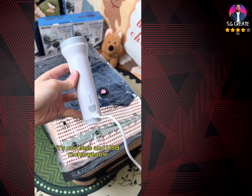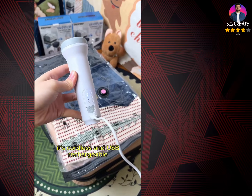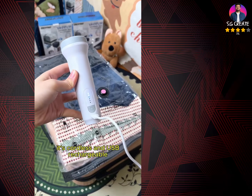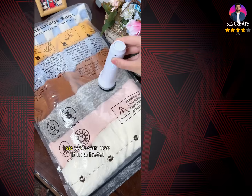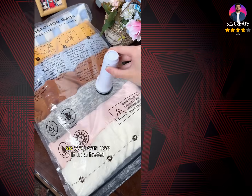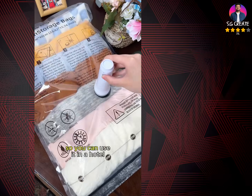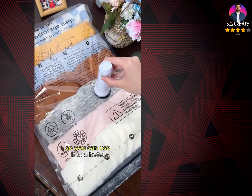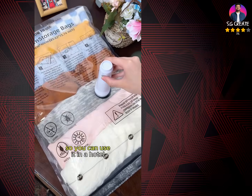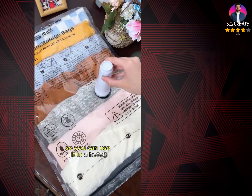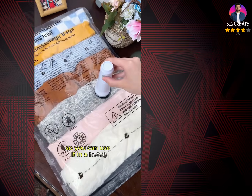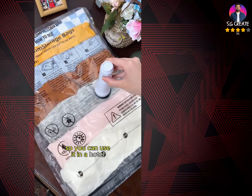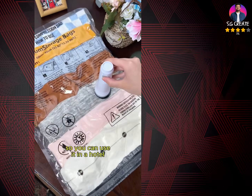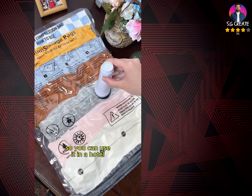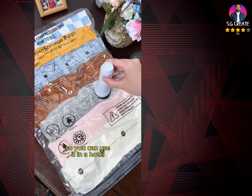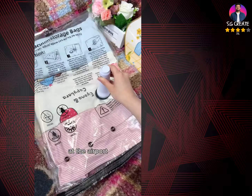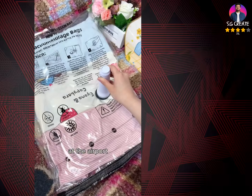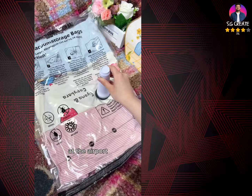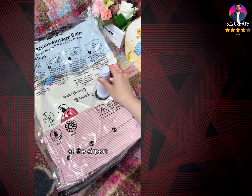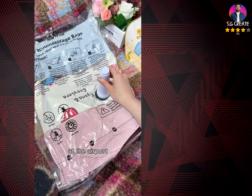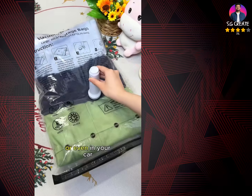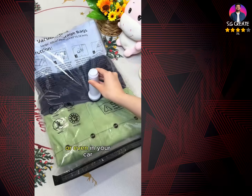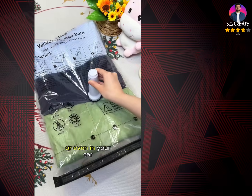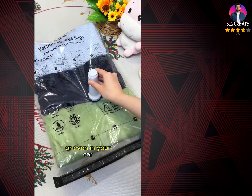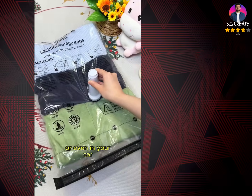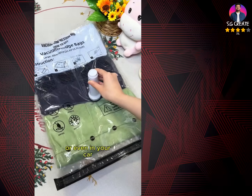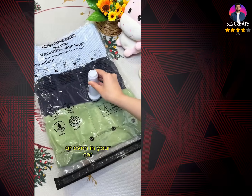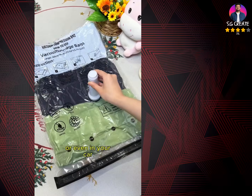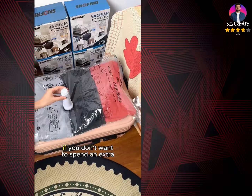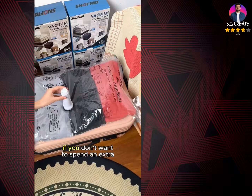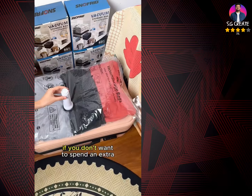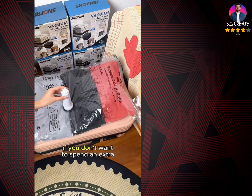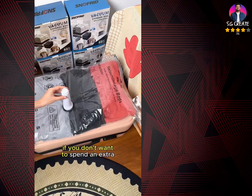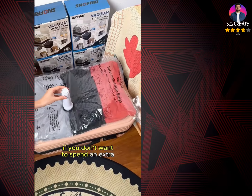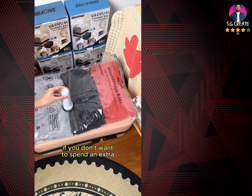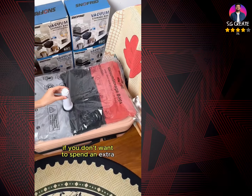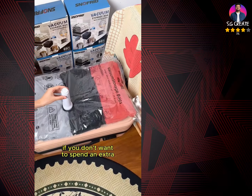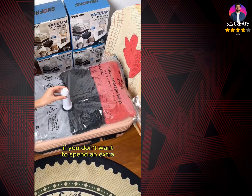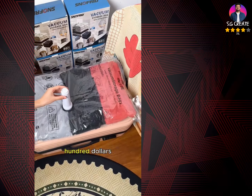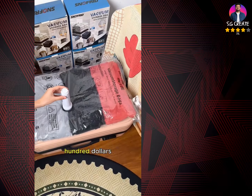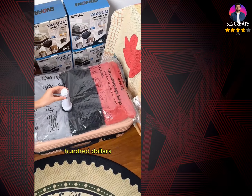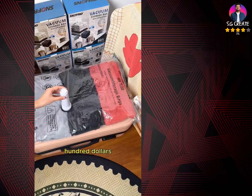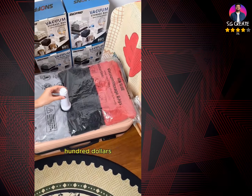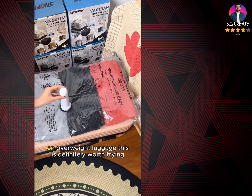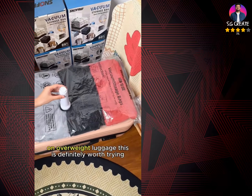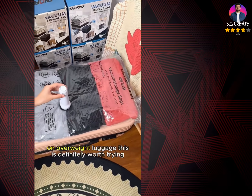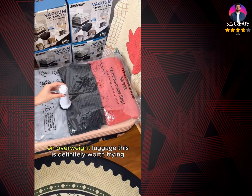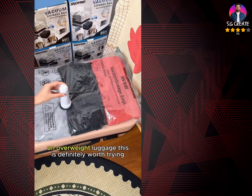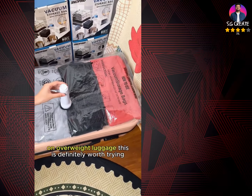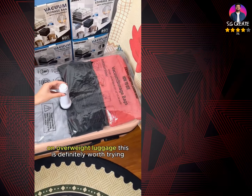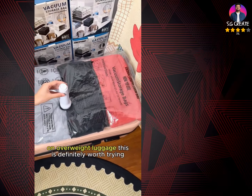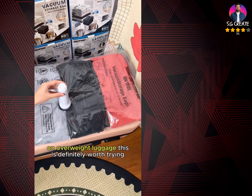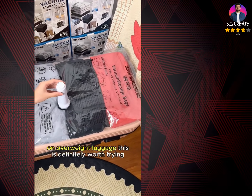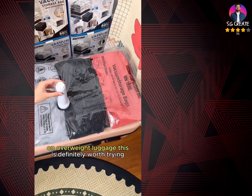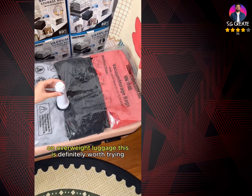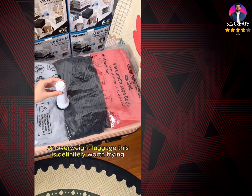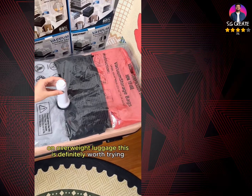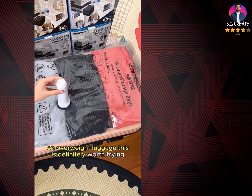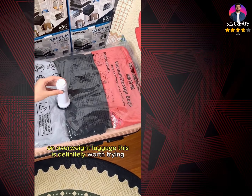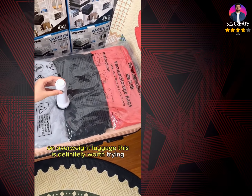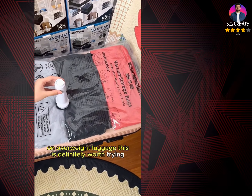the act of so you can use it packing in a becomes hotel, at the ritual of airport, or even preparation in your rather car. than a If frantic you don't want to spend an exercise in extra $100 compromise. on overweight Furthermore, luggage, by being this is able to definitely pack more worth